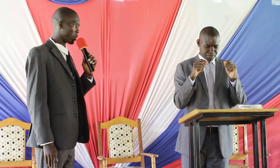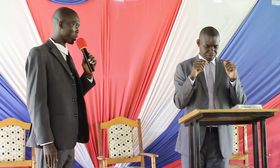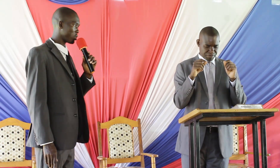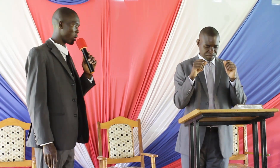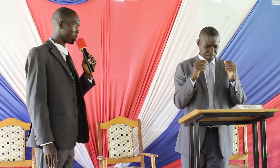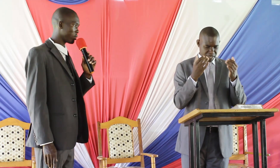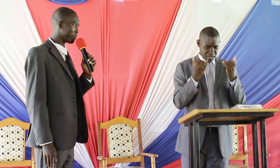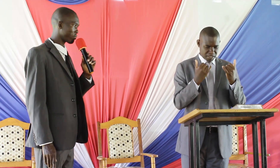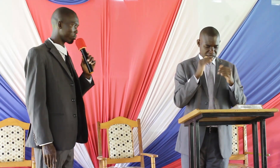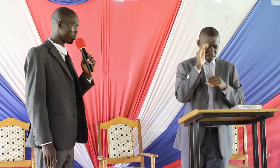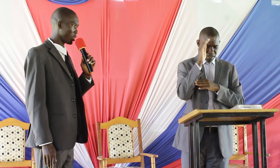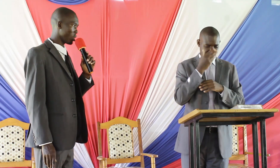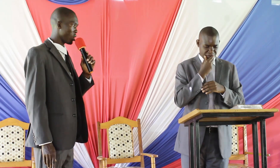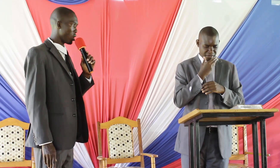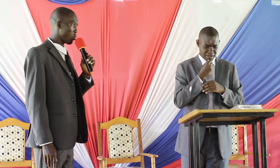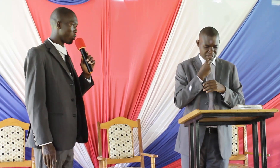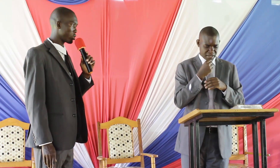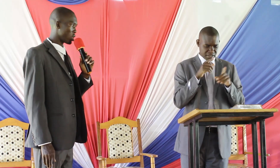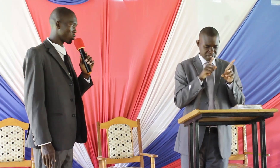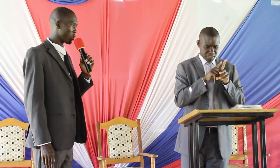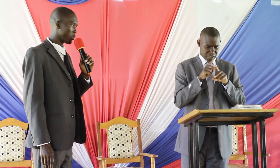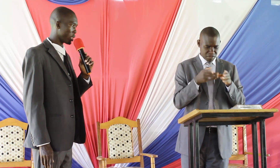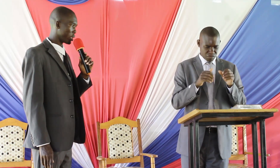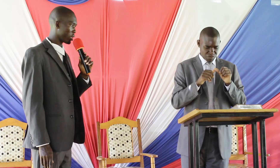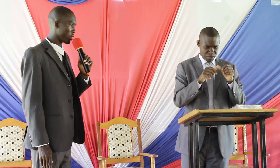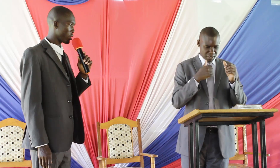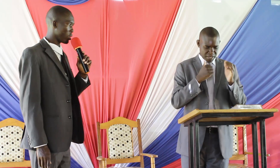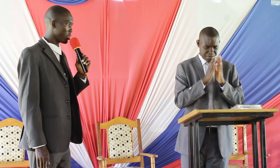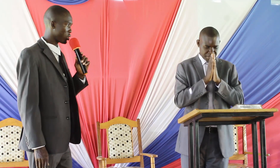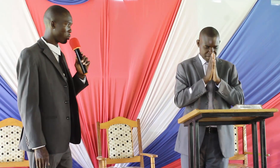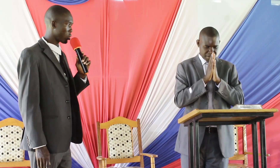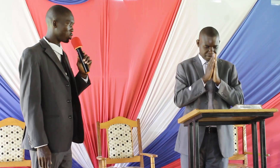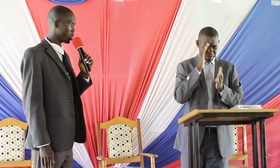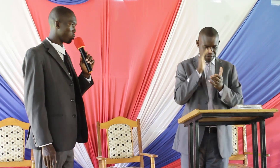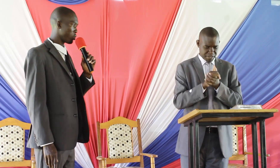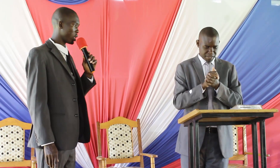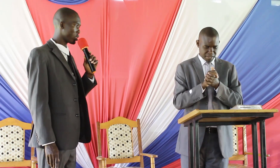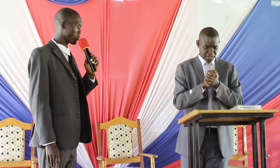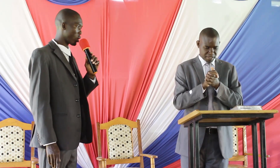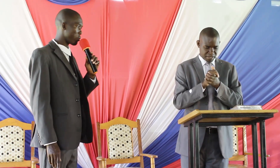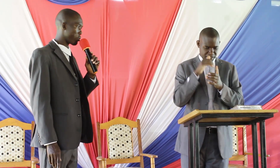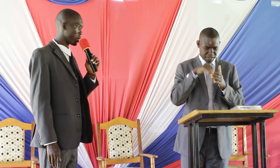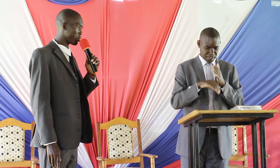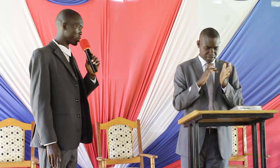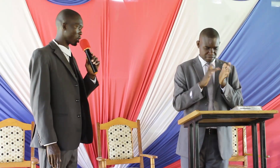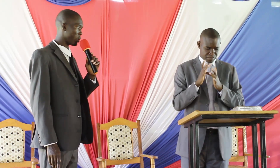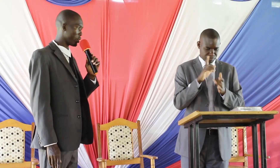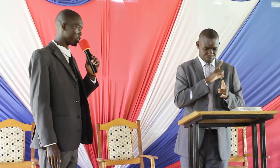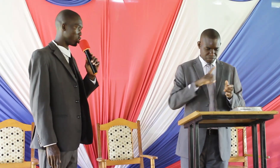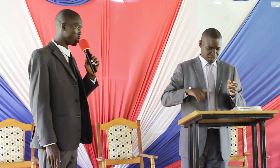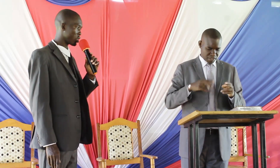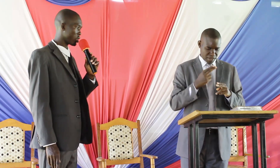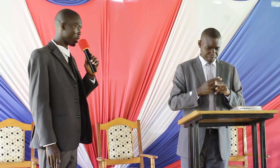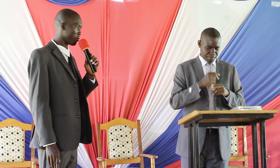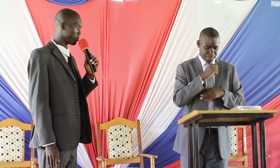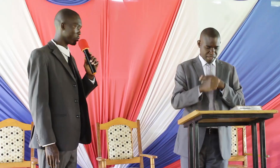video coverage men. Now we want to ask you, Father, that you may continue to be with us. For I pray, trusting and believing